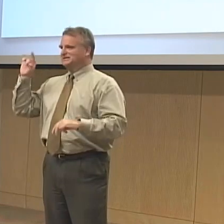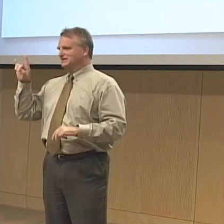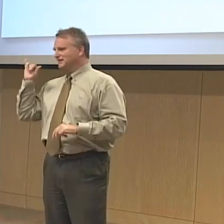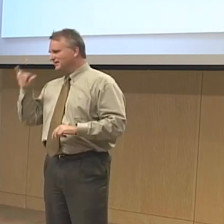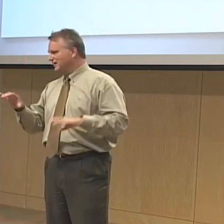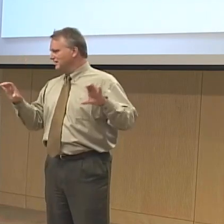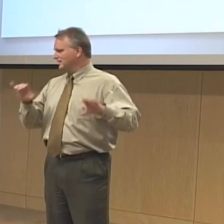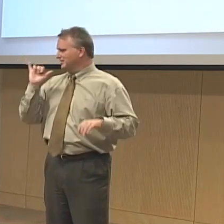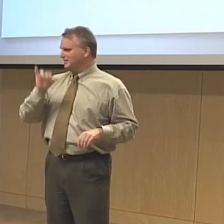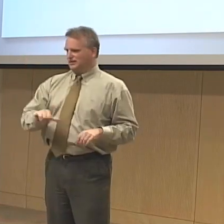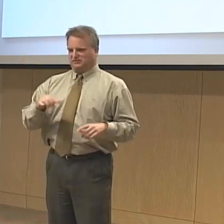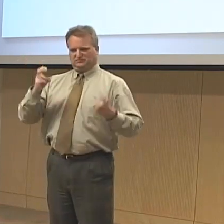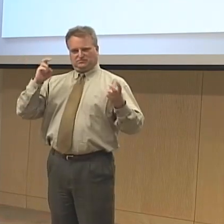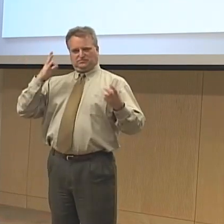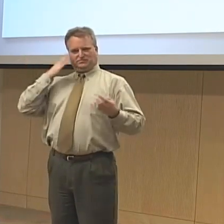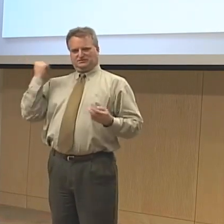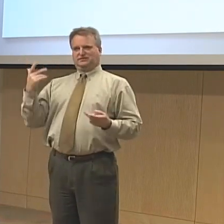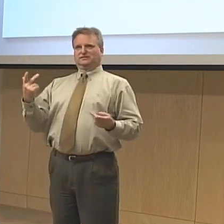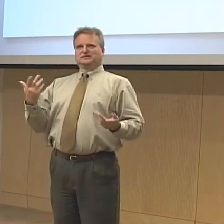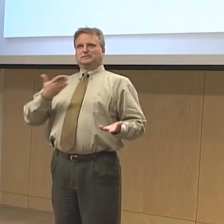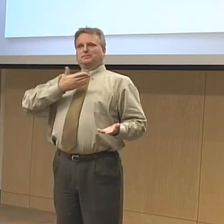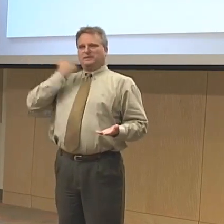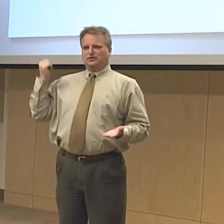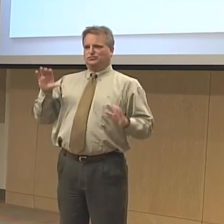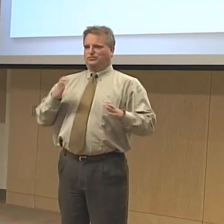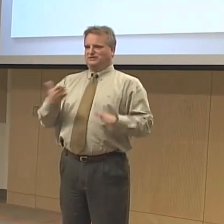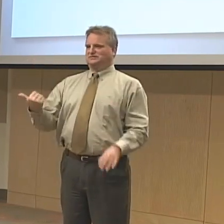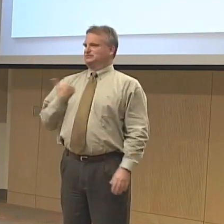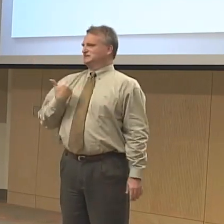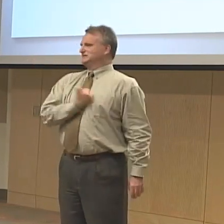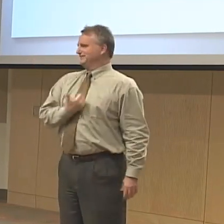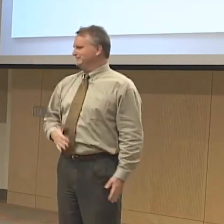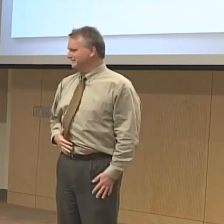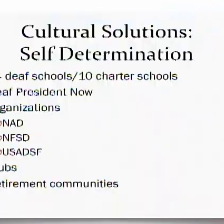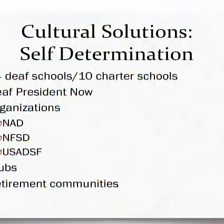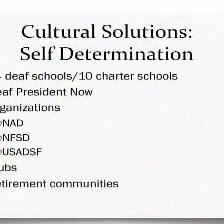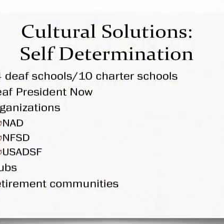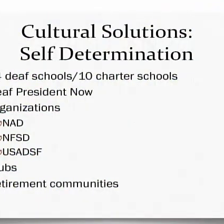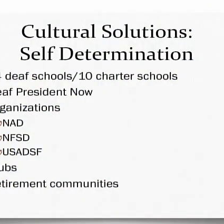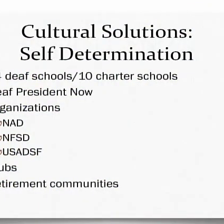And they did that because it was a way of serving ourselves, self-determination.